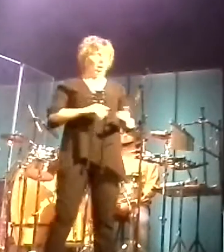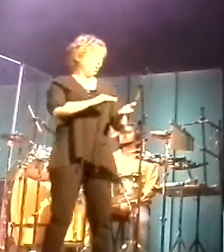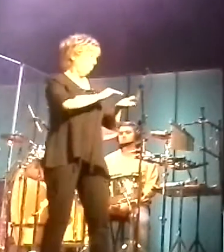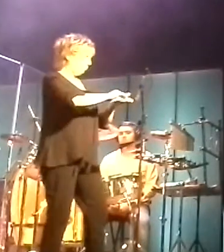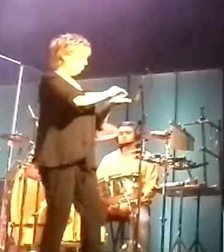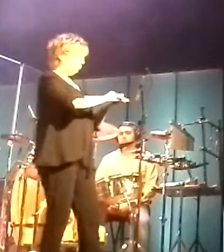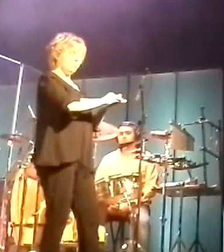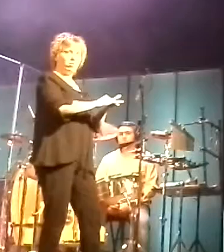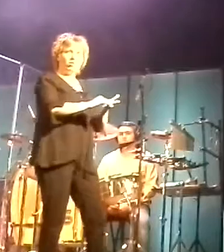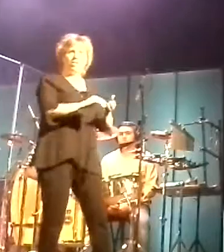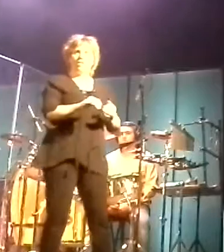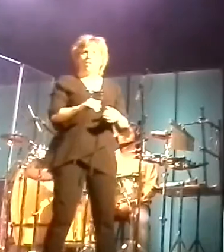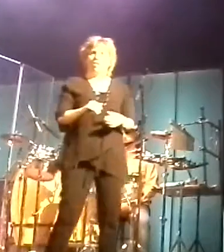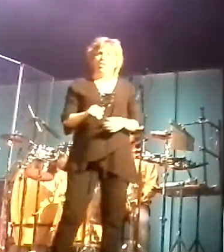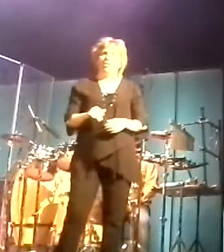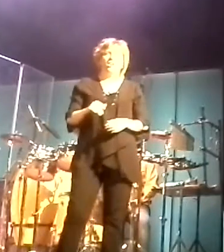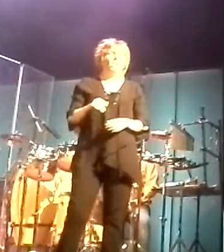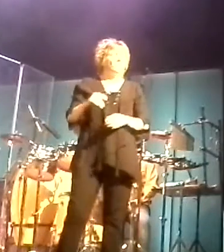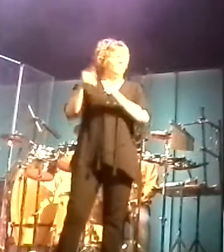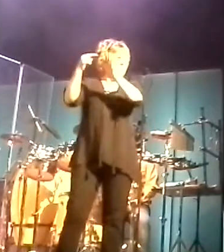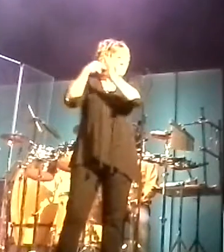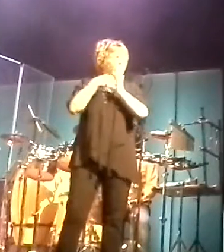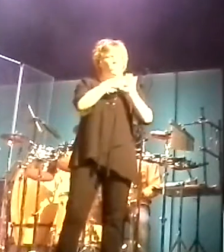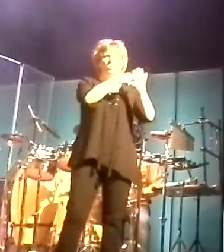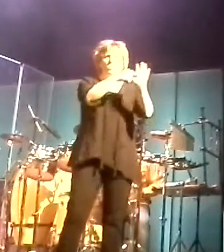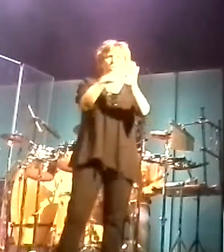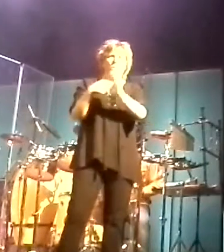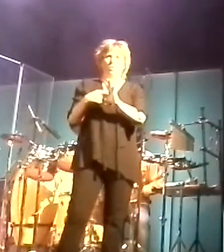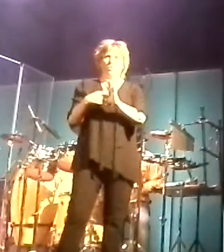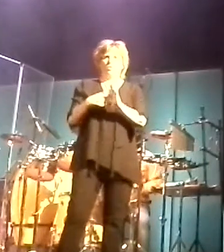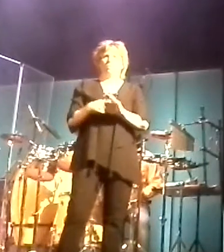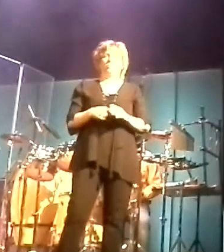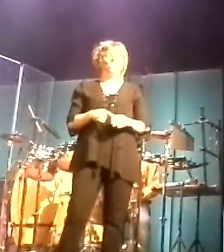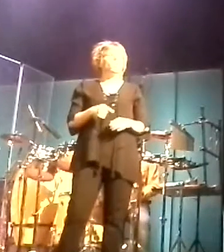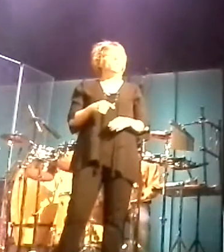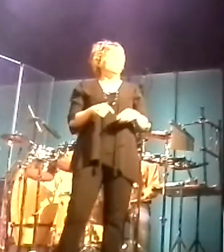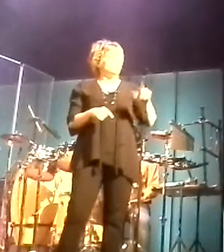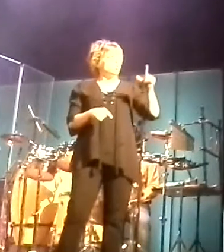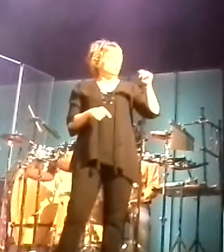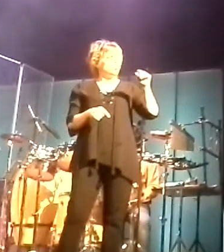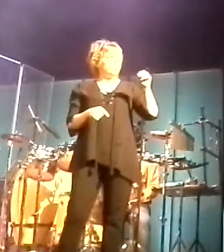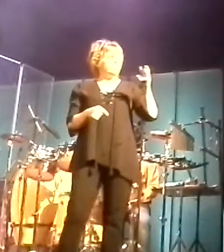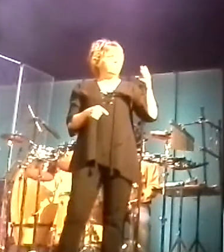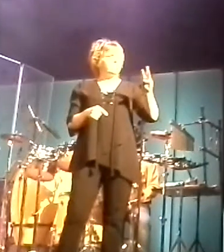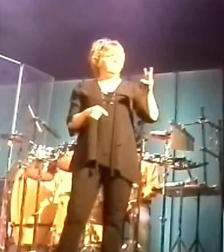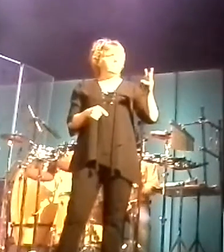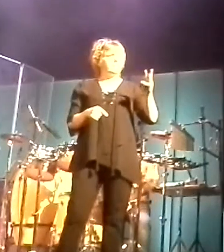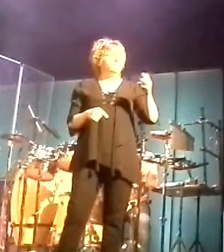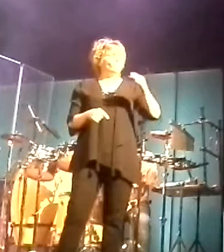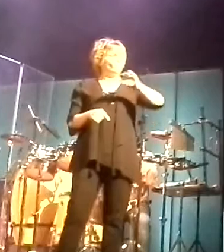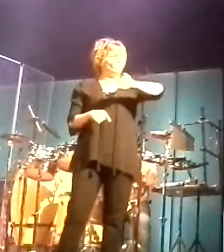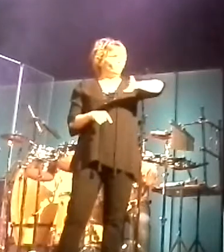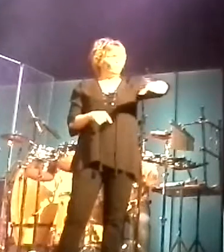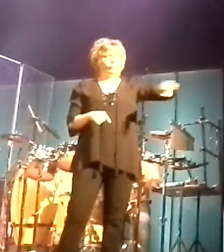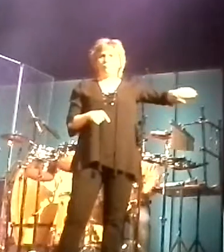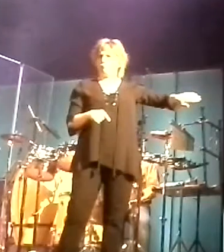God has shown mercy to us. 2016 is old. It's past. It's got nothing to do with us